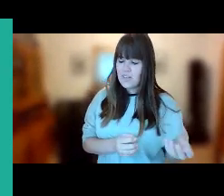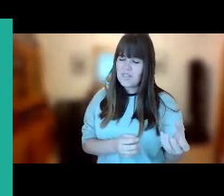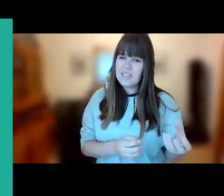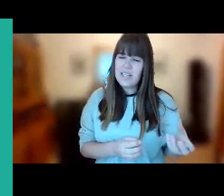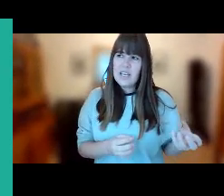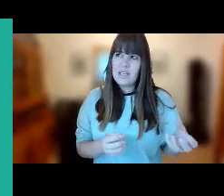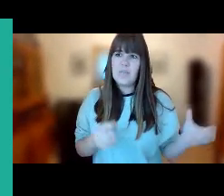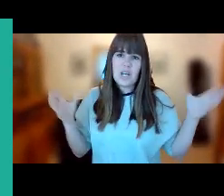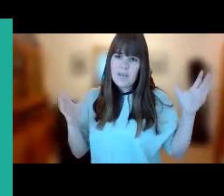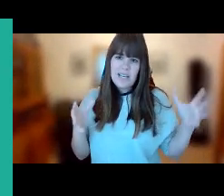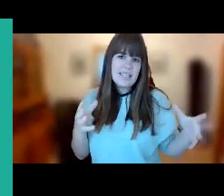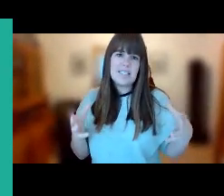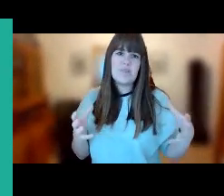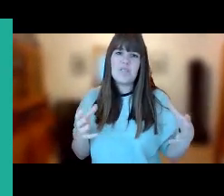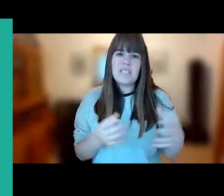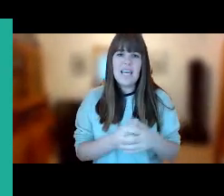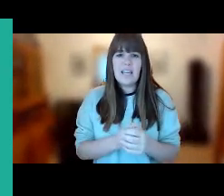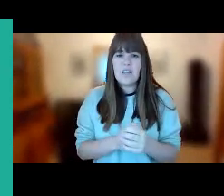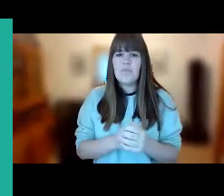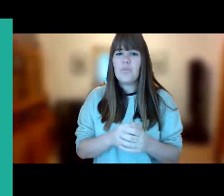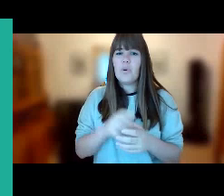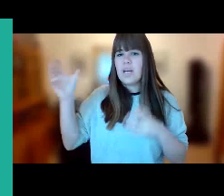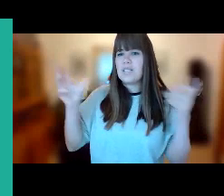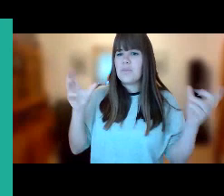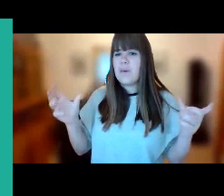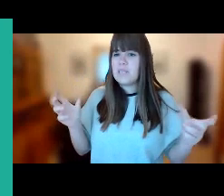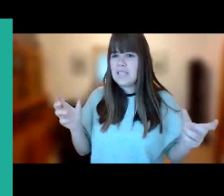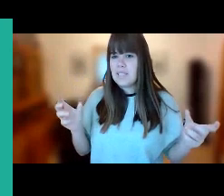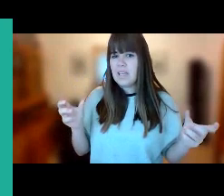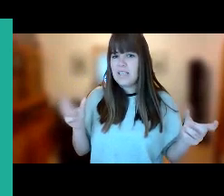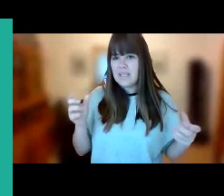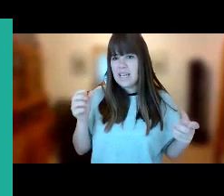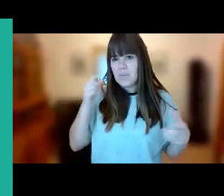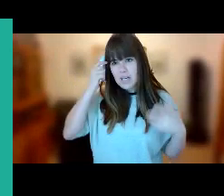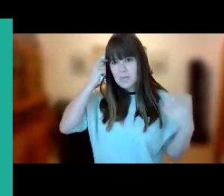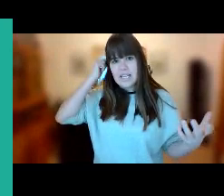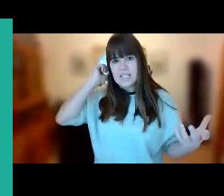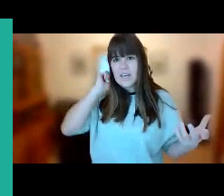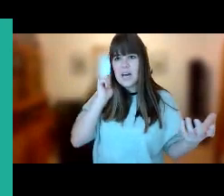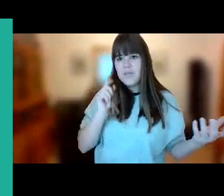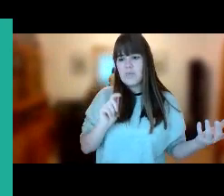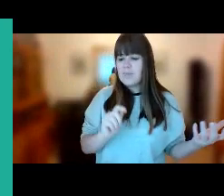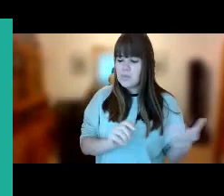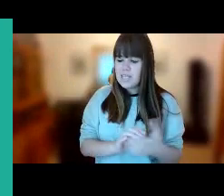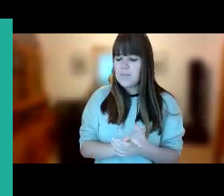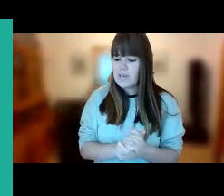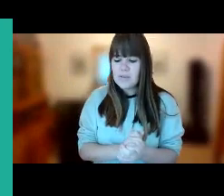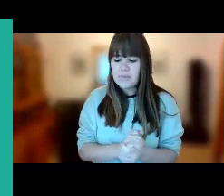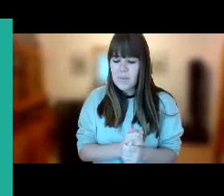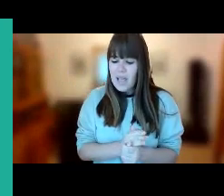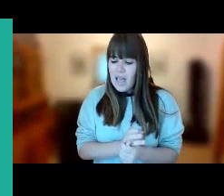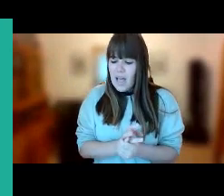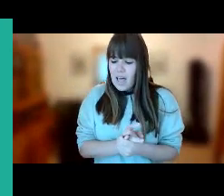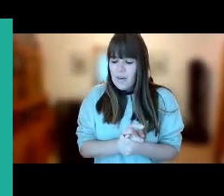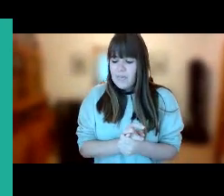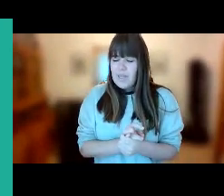that we use can become a lens, as I was just saying, kind of what words that we maybe see in the media, they then become a lens for how other people see